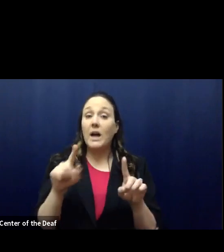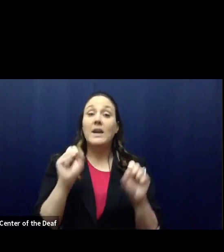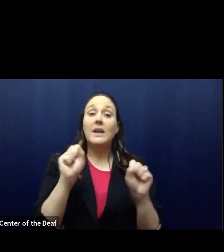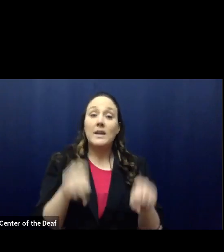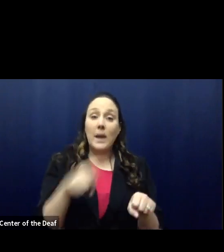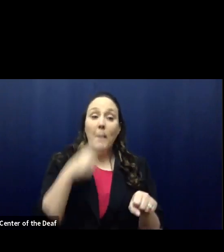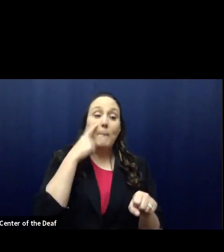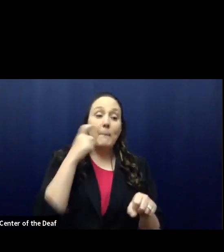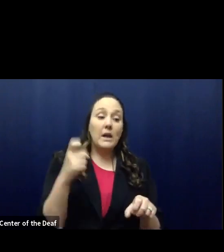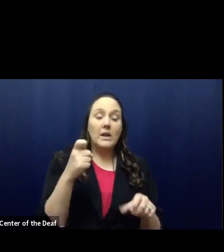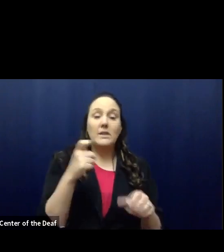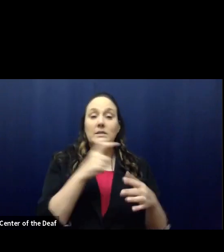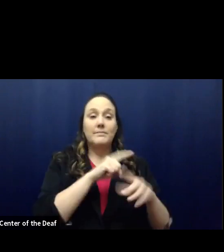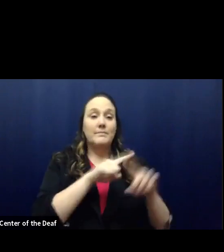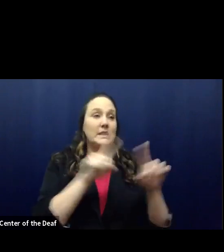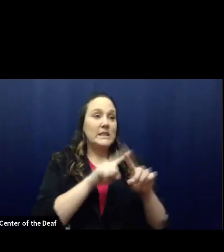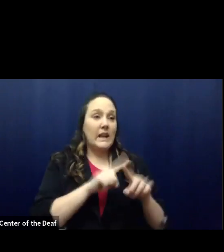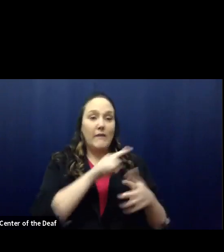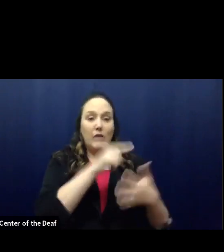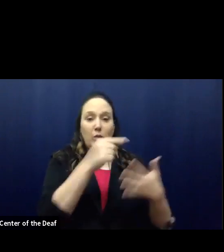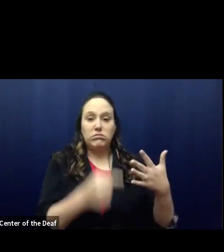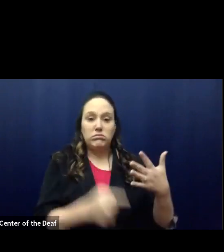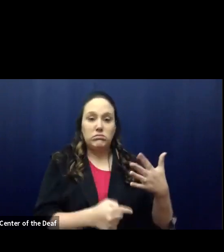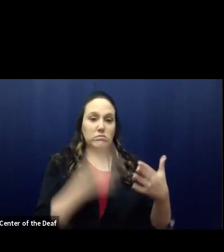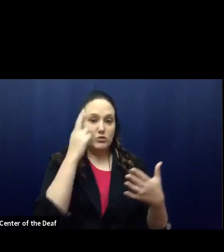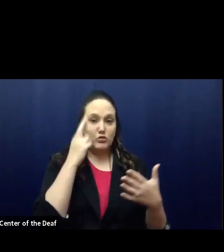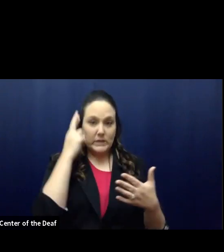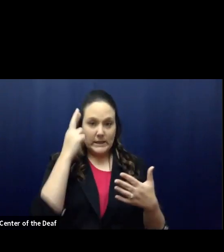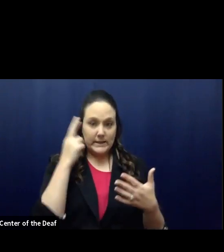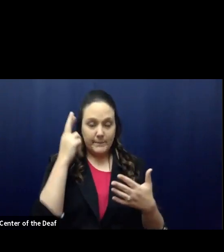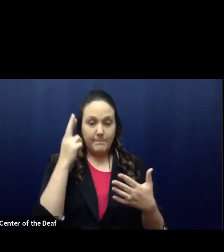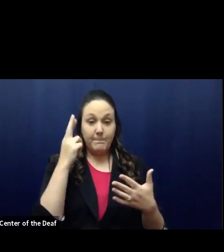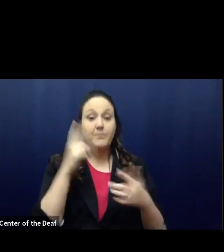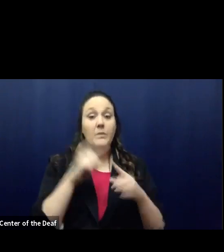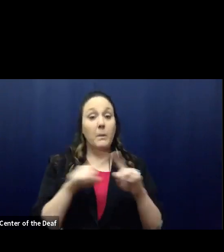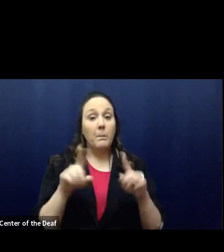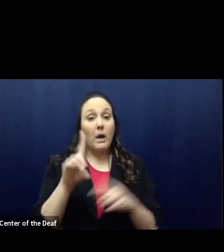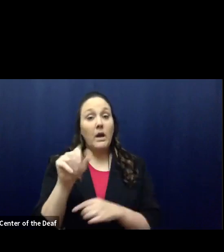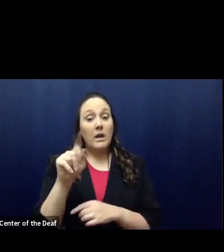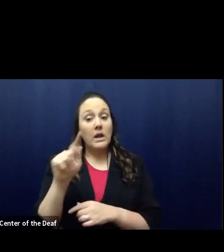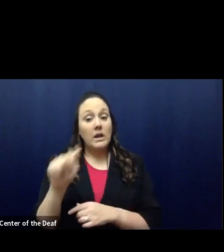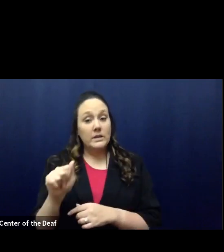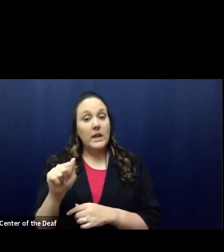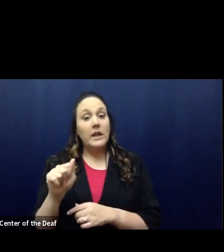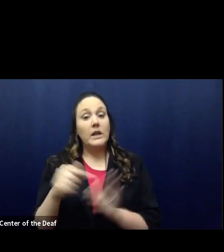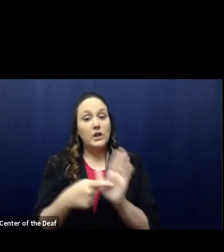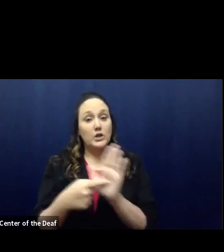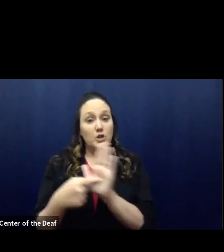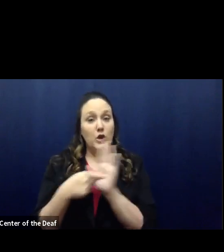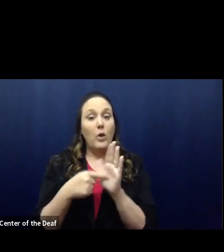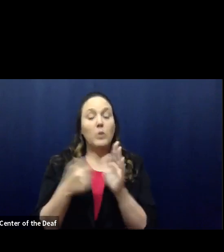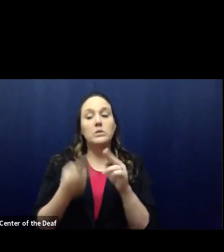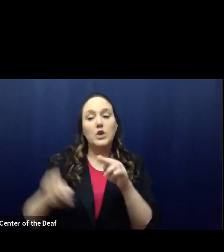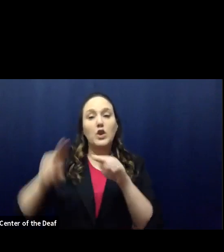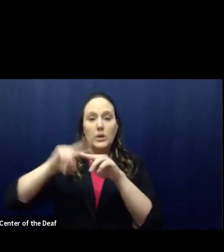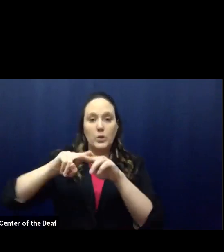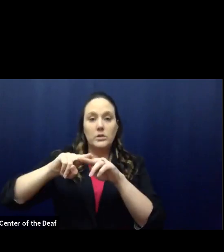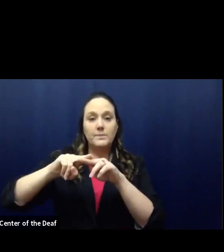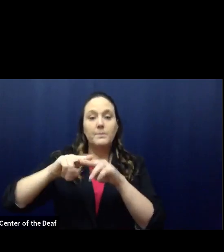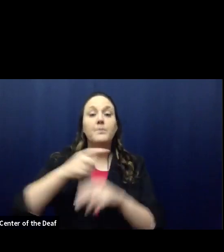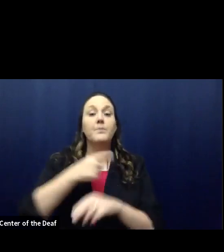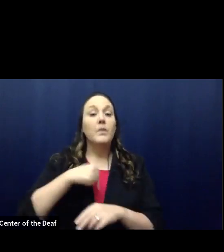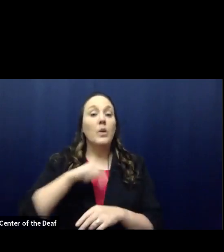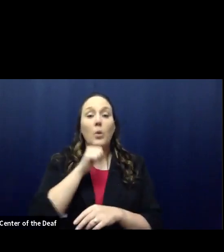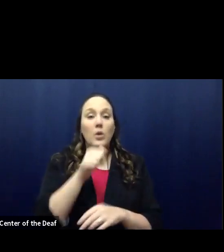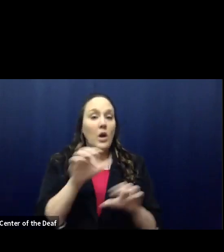attributed to a lot of different things, as we mentioned. But the data does support that they are going up. We aren't doing percent